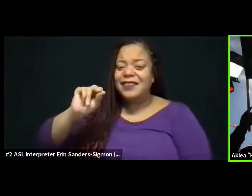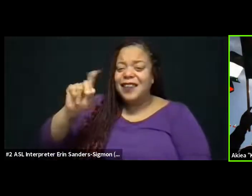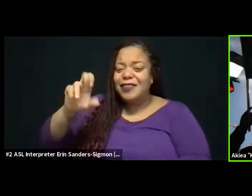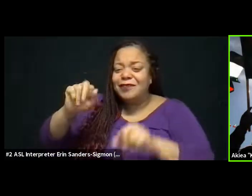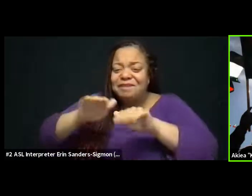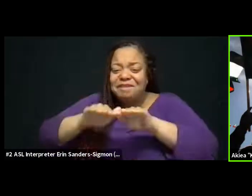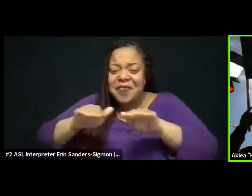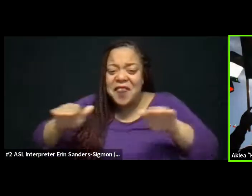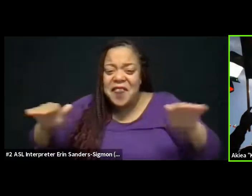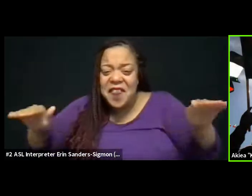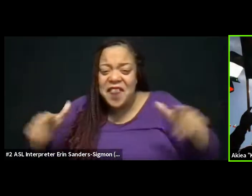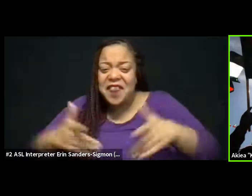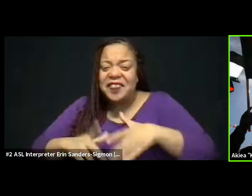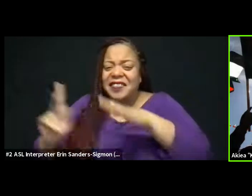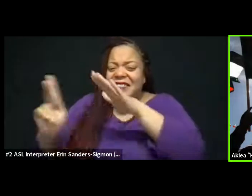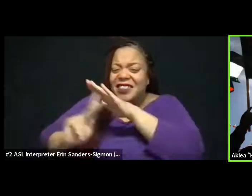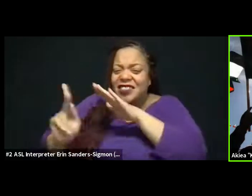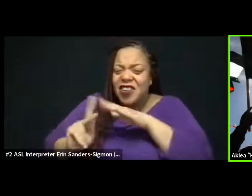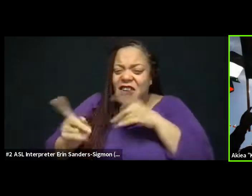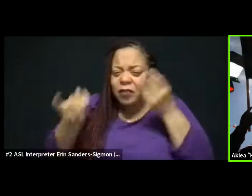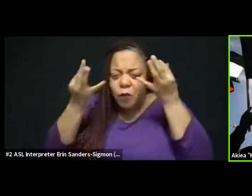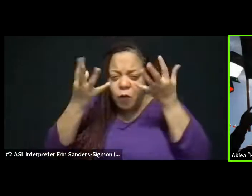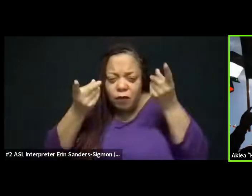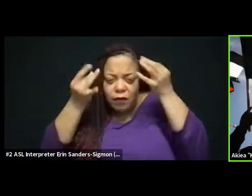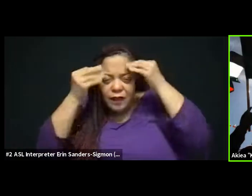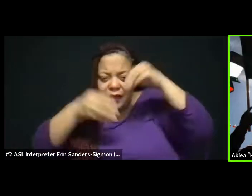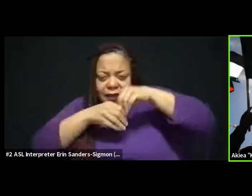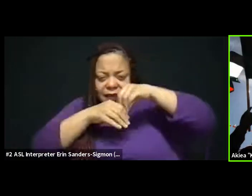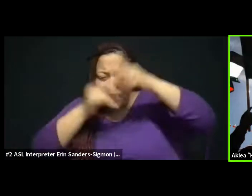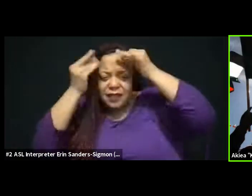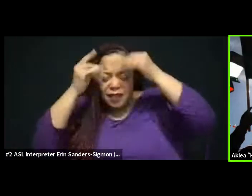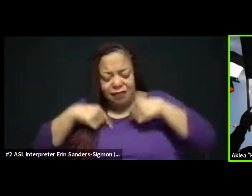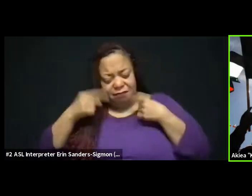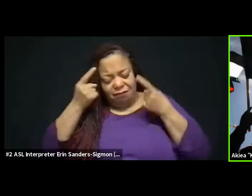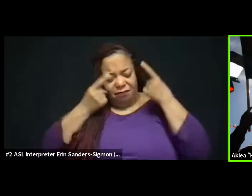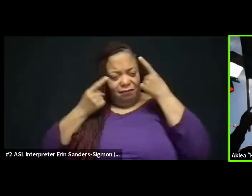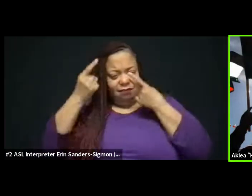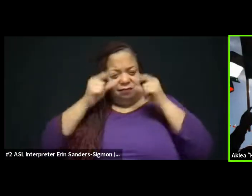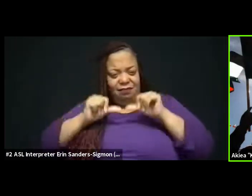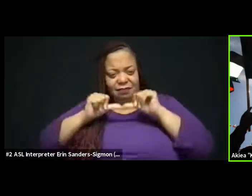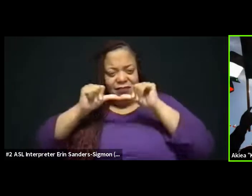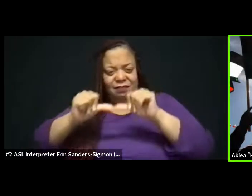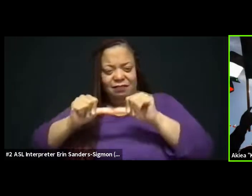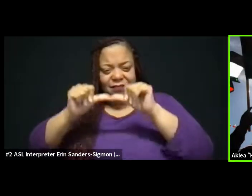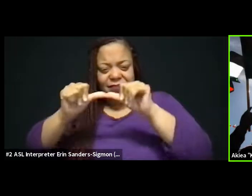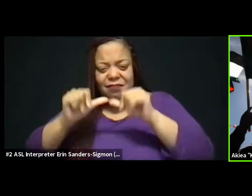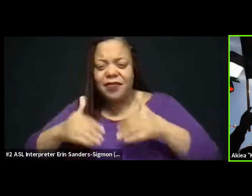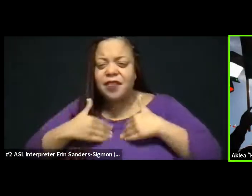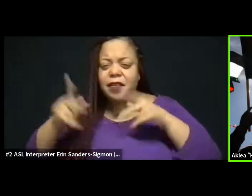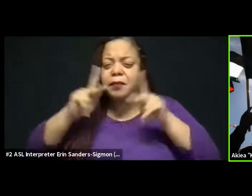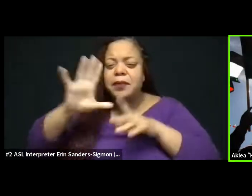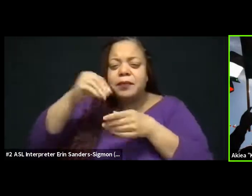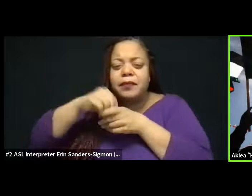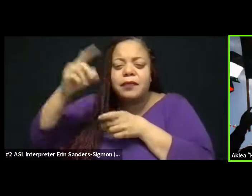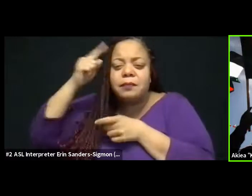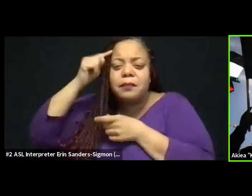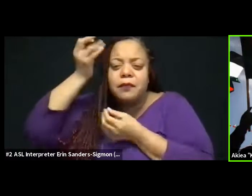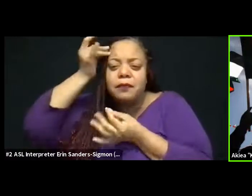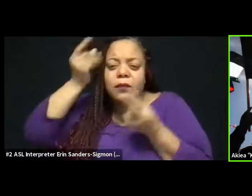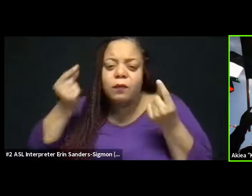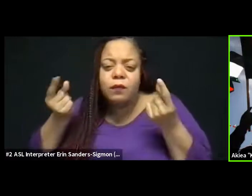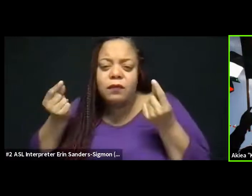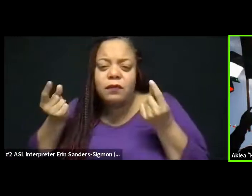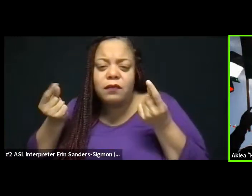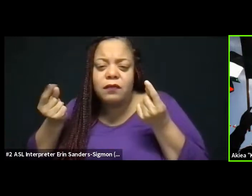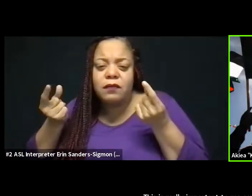to create safe enough space collectively for kids to be able to share those wonderings so that we can curate